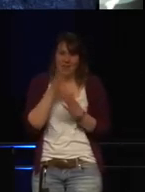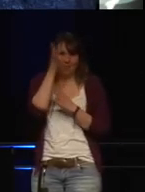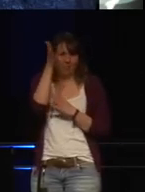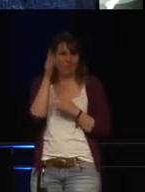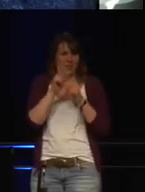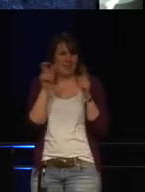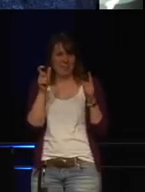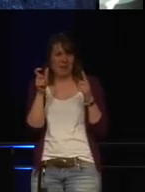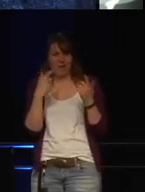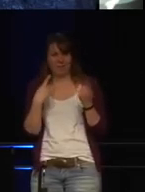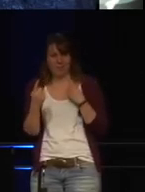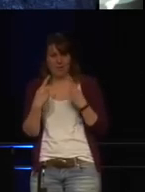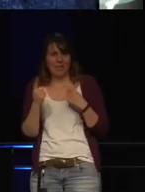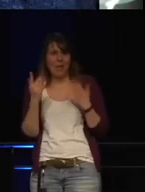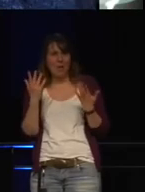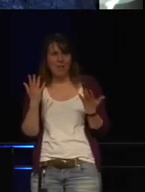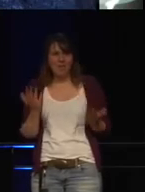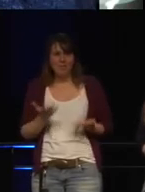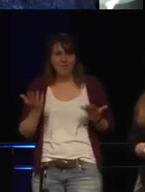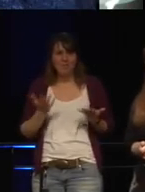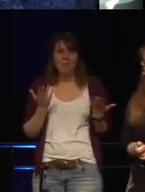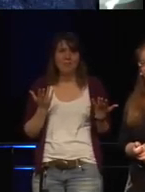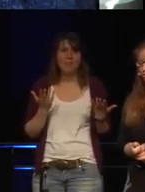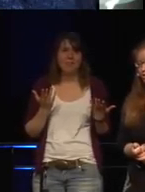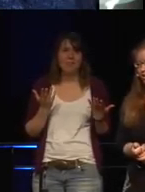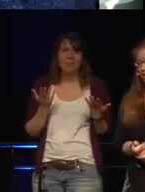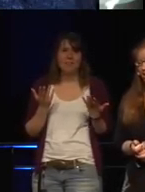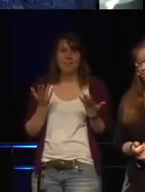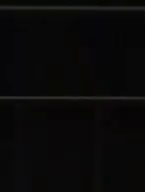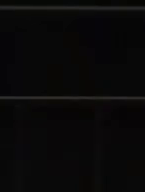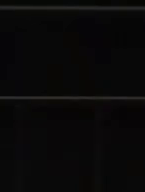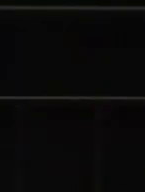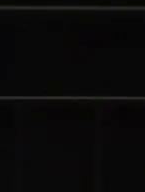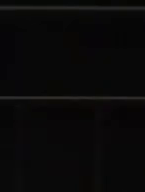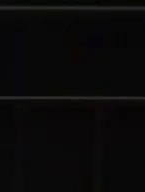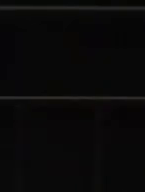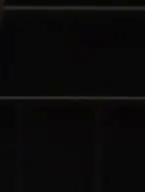interested in that, please also search for that story.